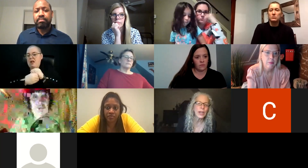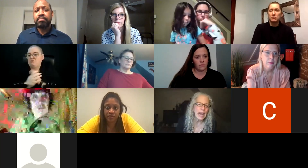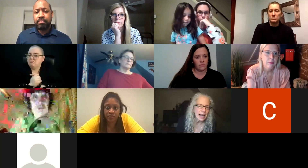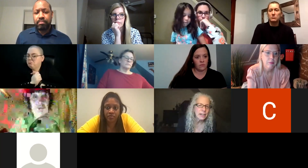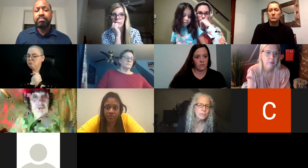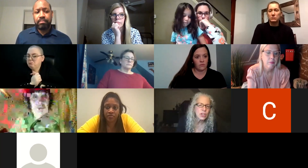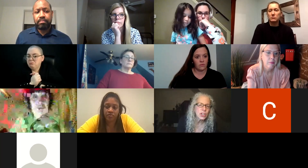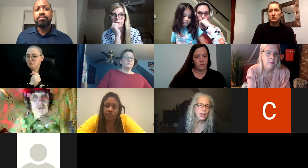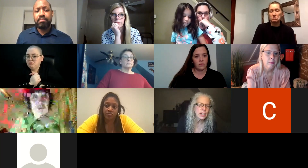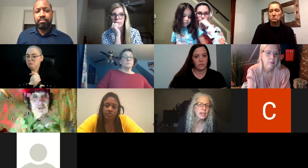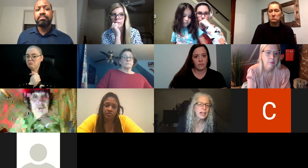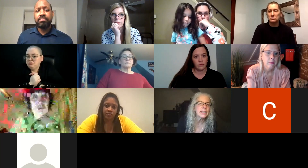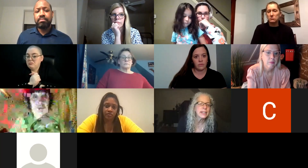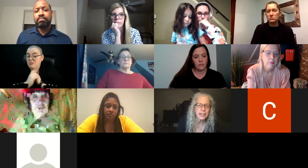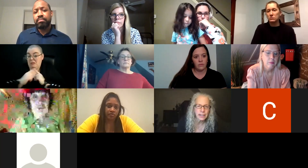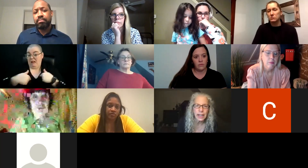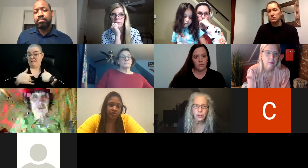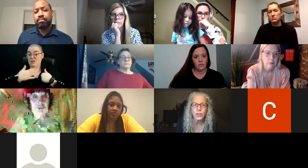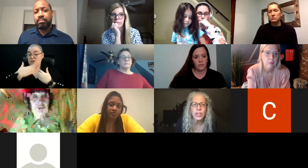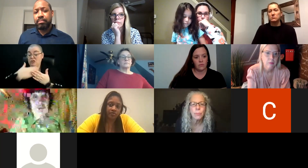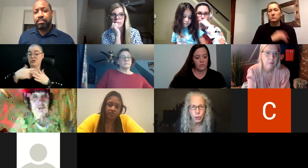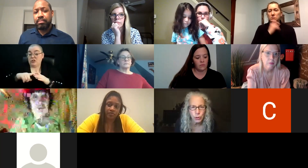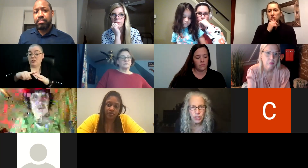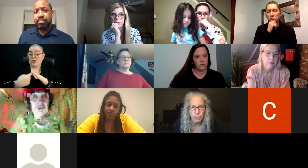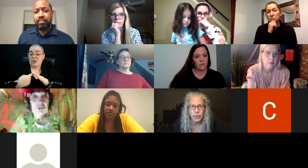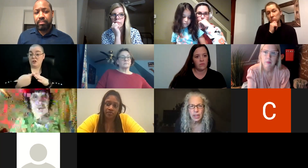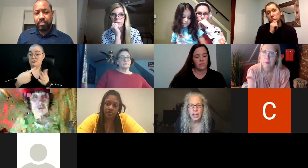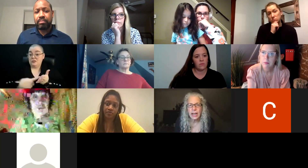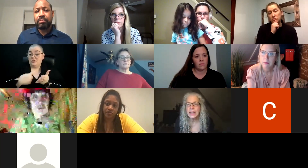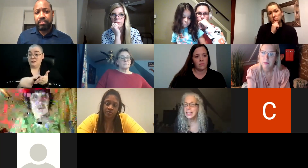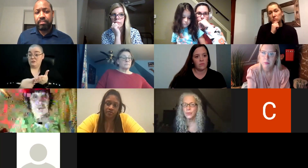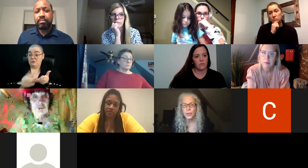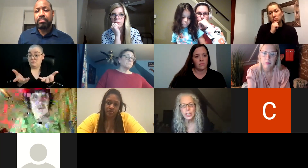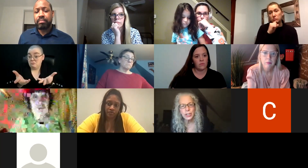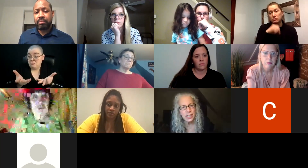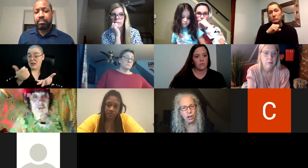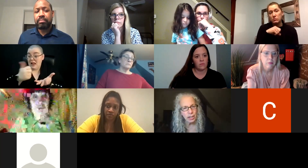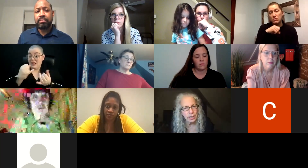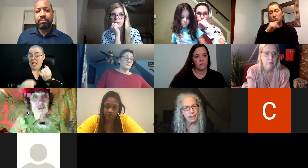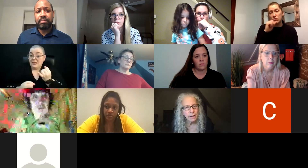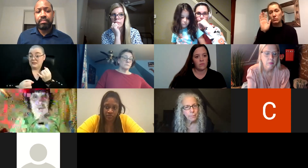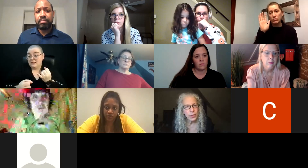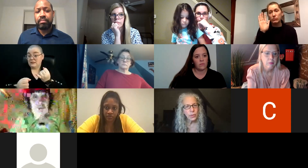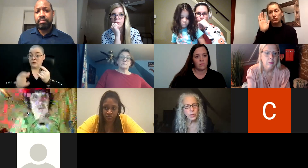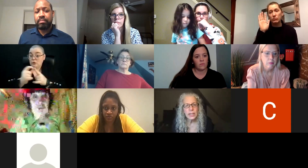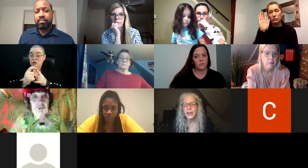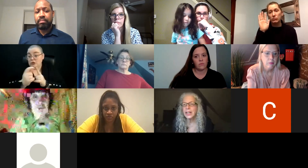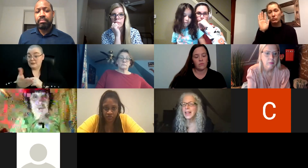add items to the agenda, and Tina can collect those and then produce them. I think that's a really good start. Is there any